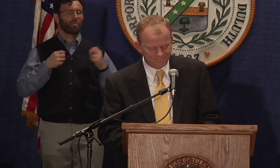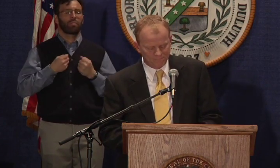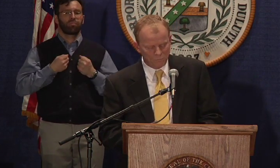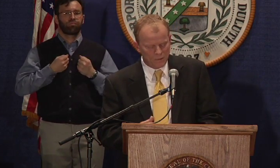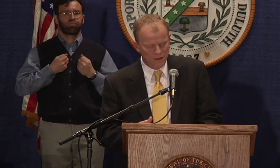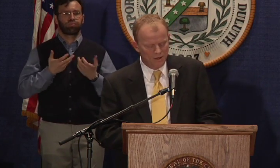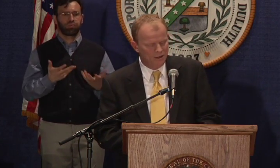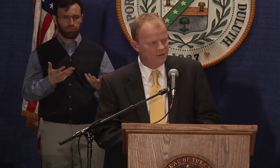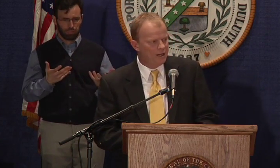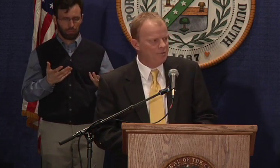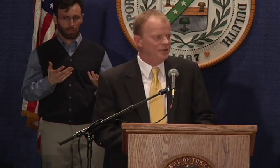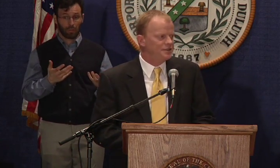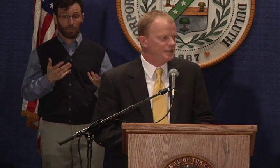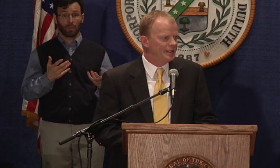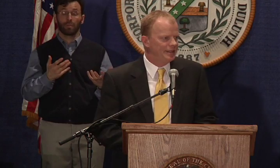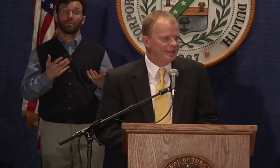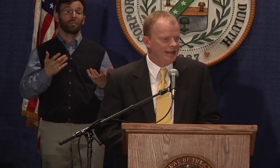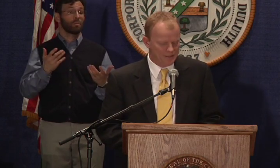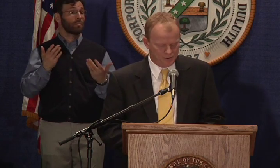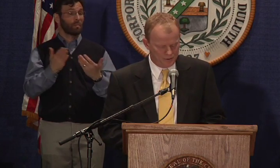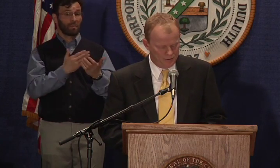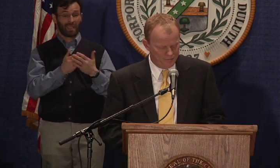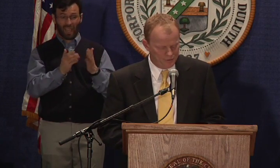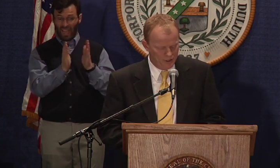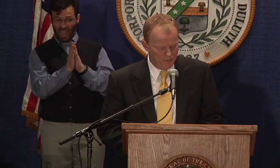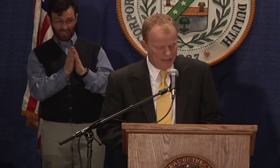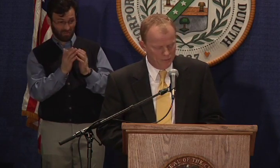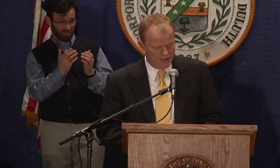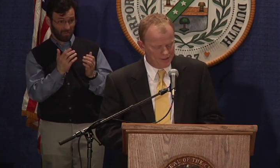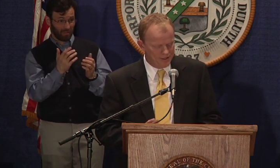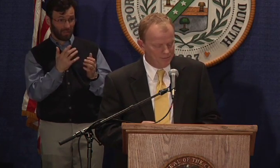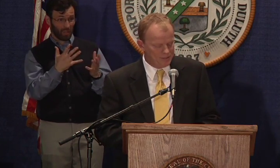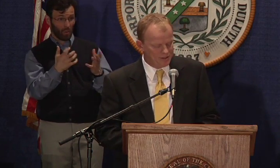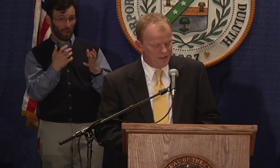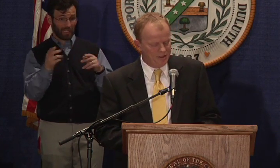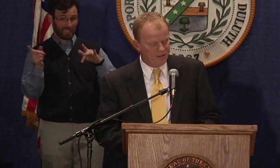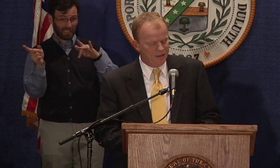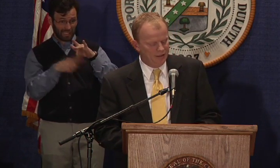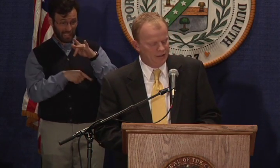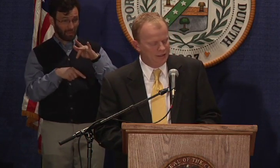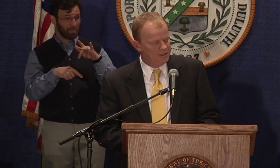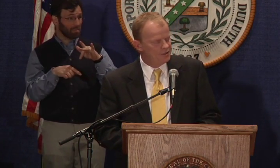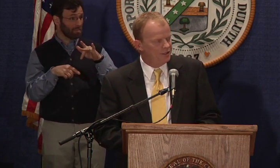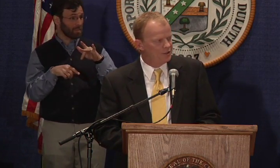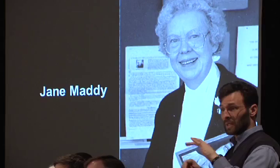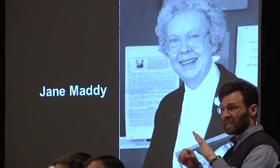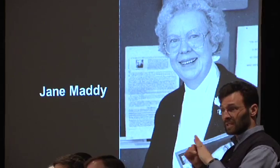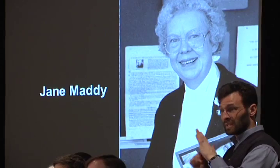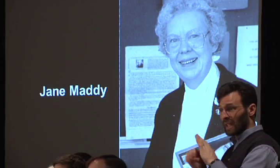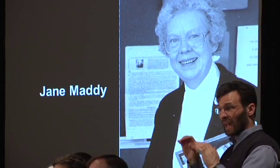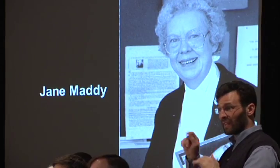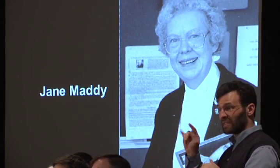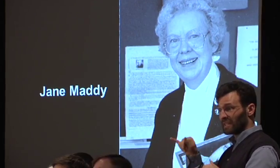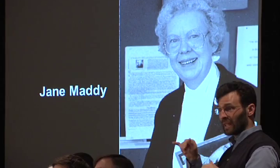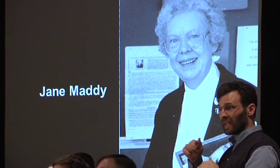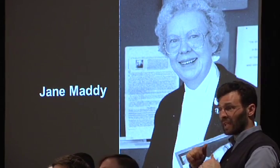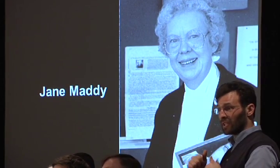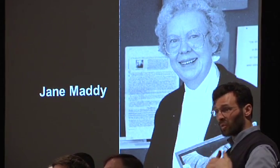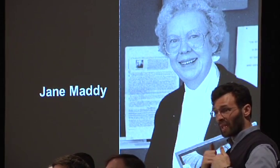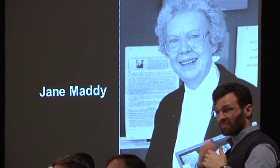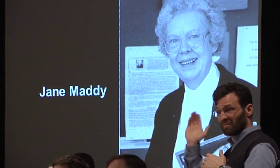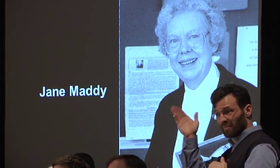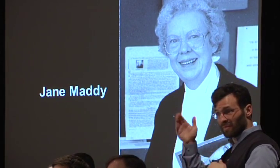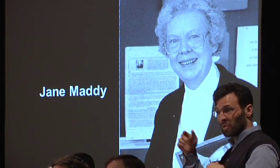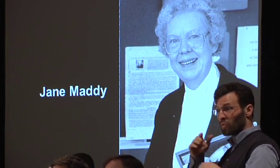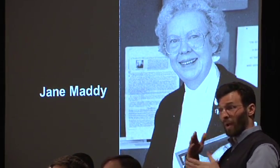out. That being said, I asked her if she might want to skip the State of the City address to rest, and